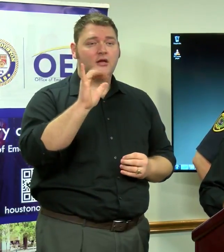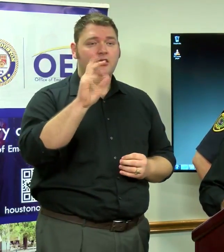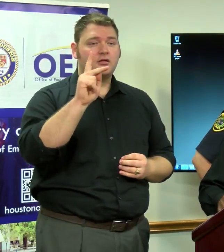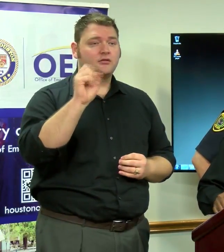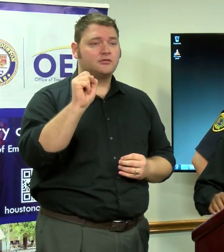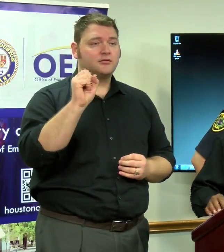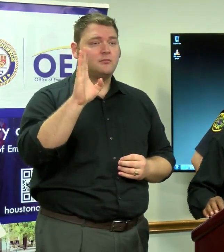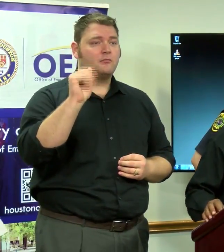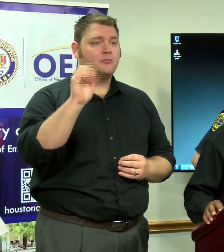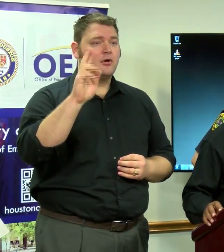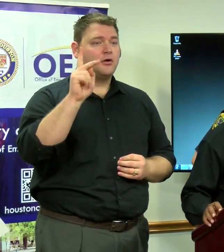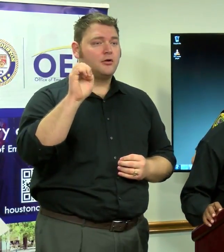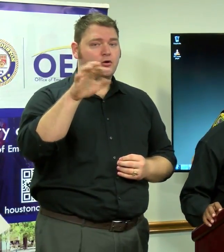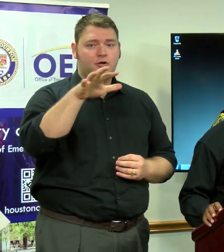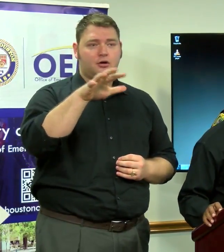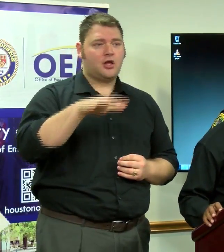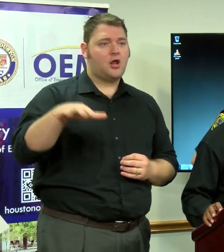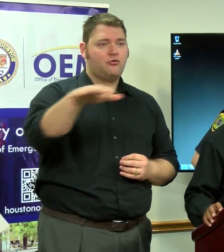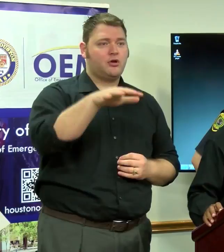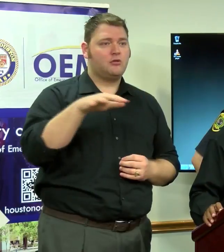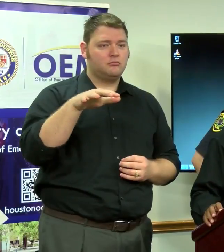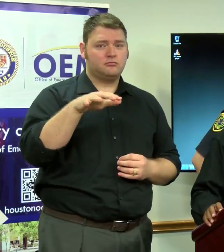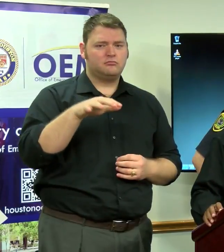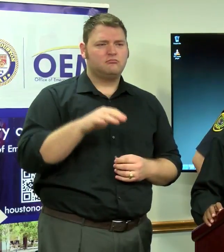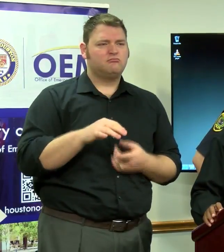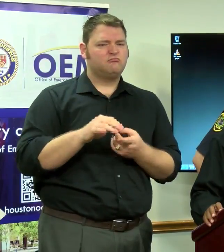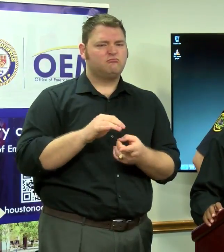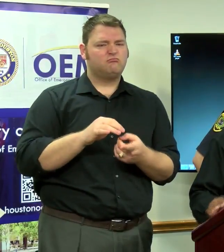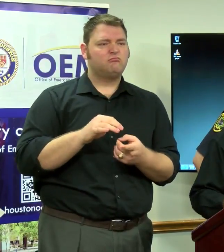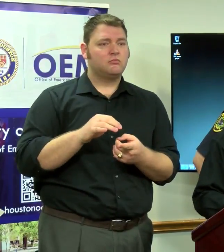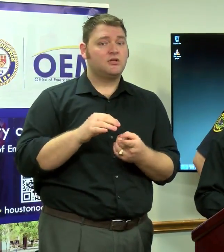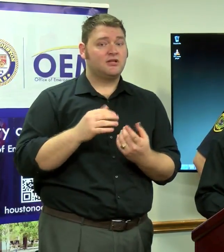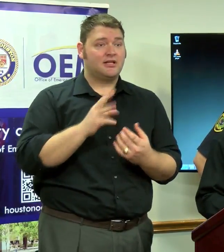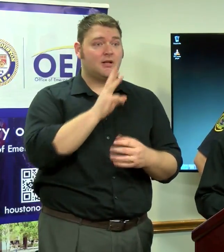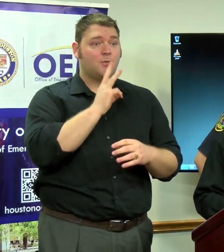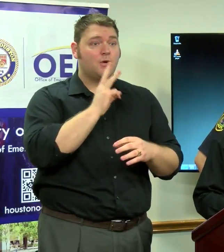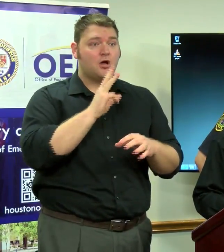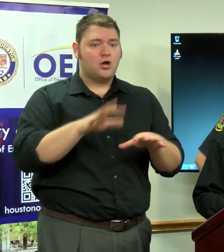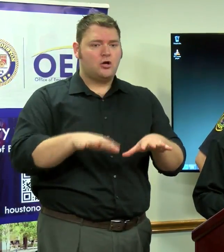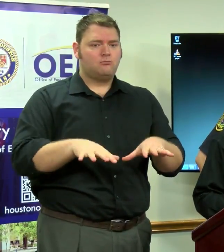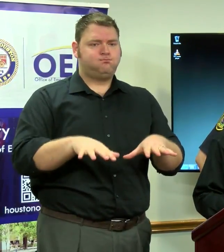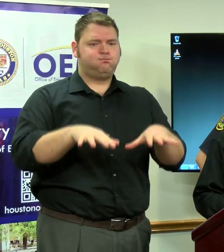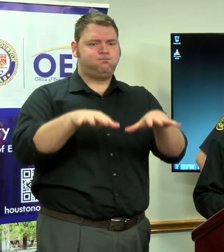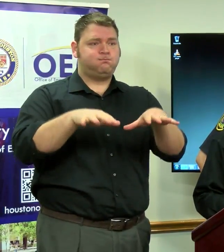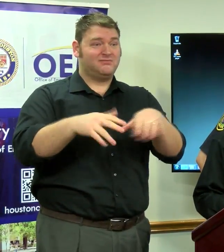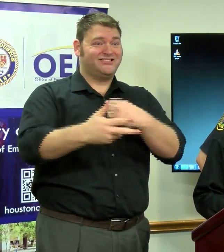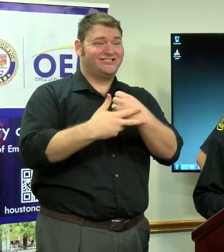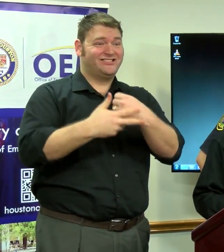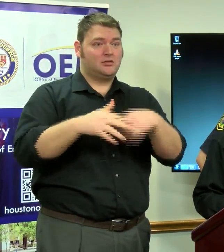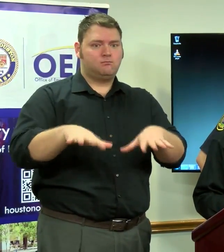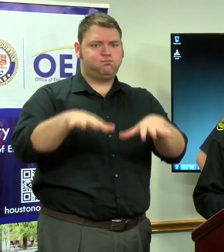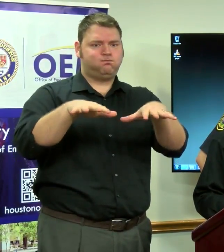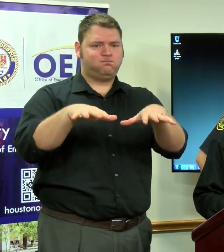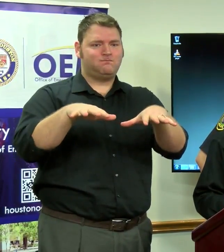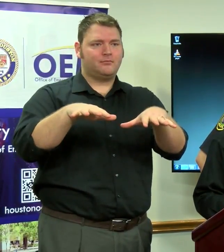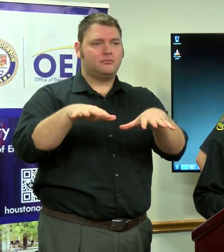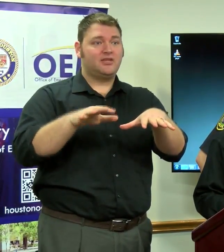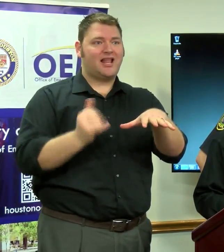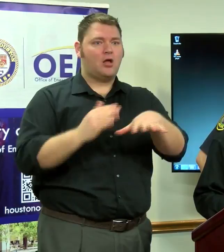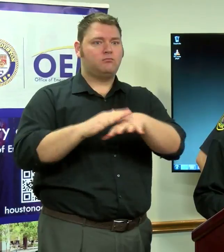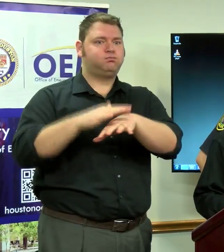situation because they have started to release water from Barker Addicts,